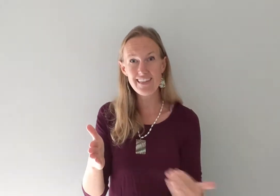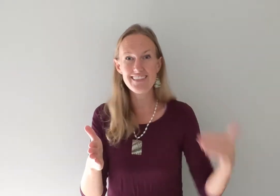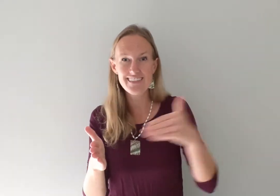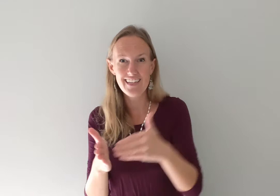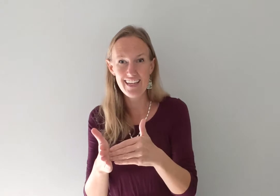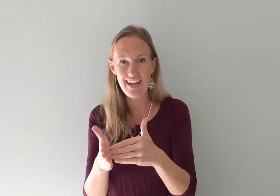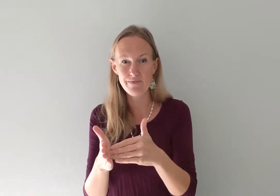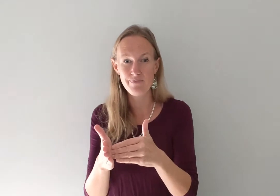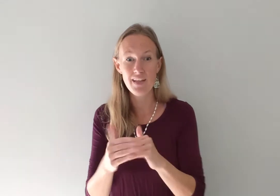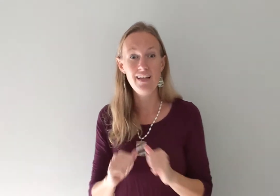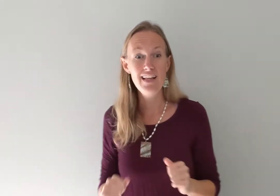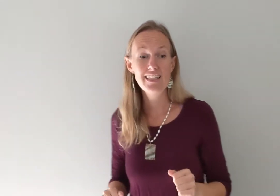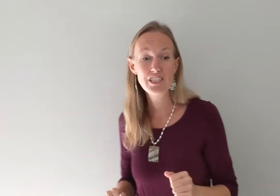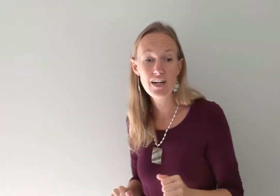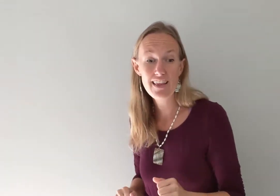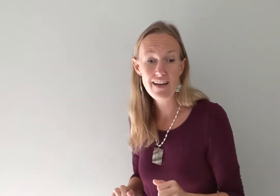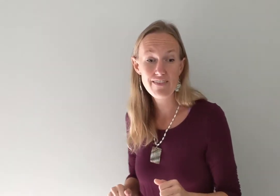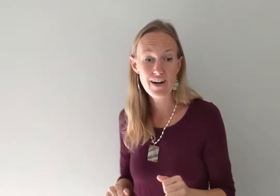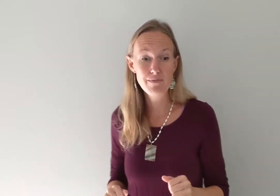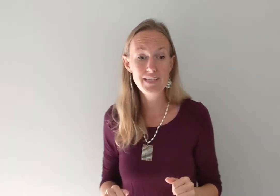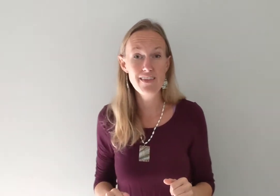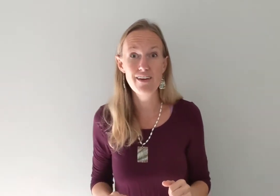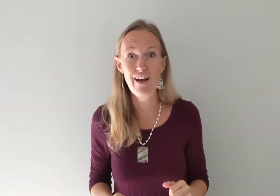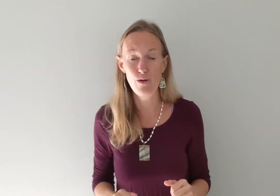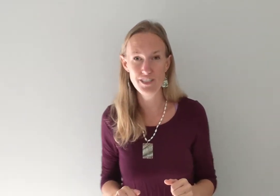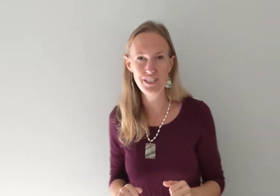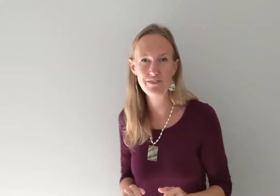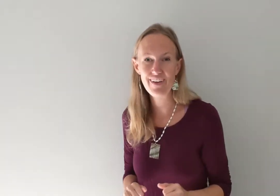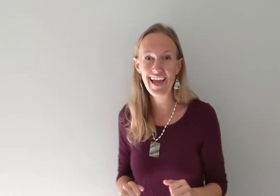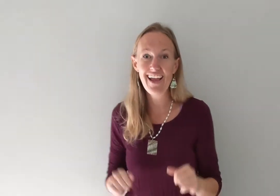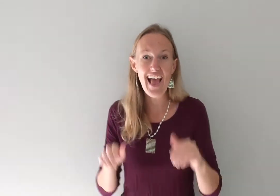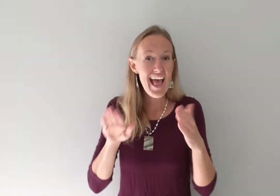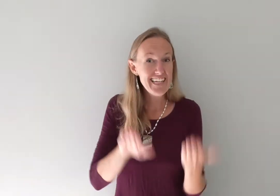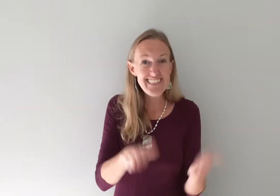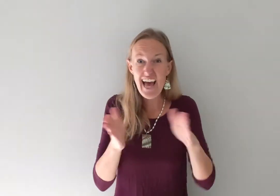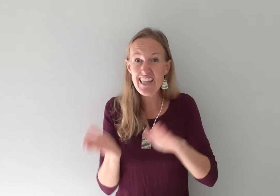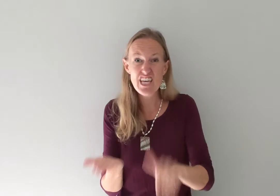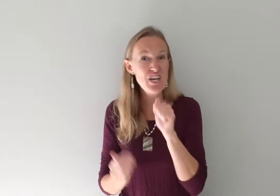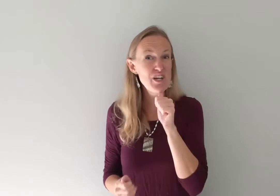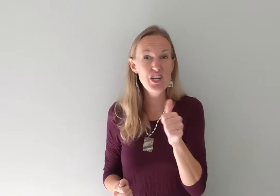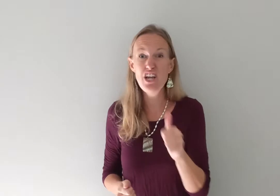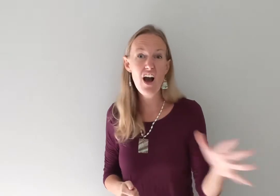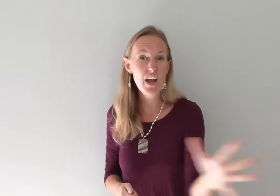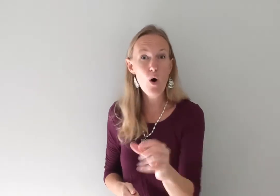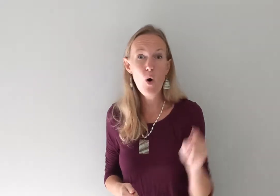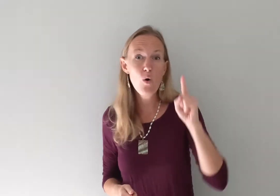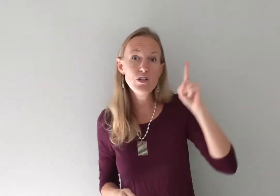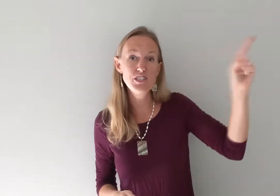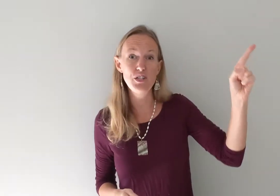this, again. Let's try that from death could not hold you, okay? Death could not hold